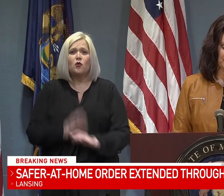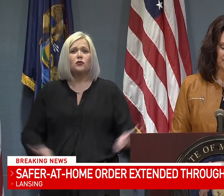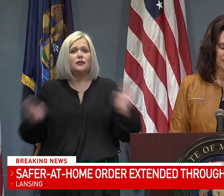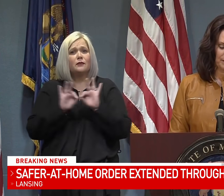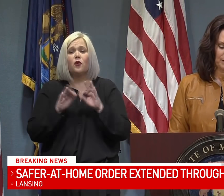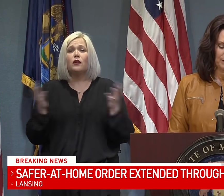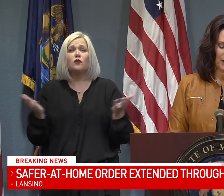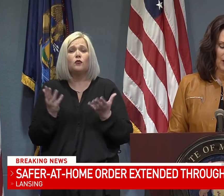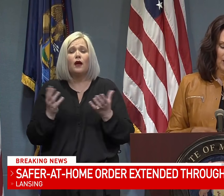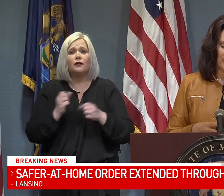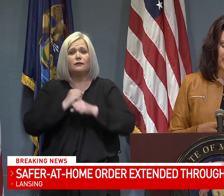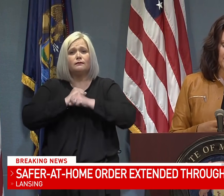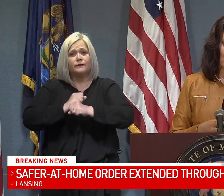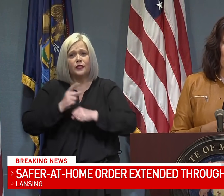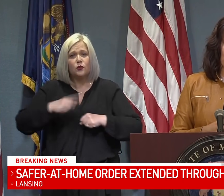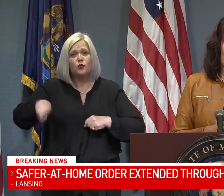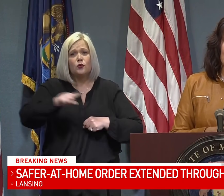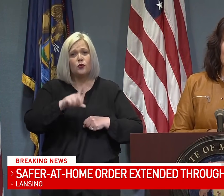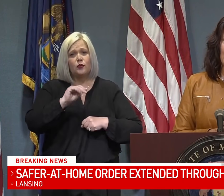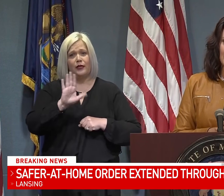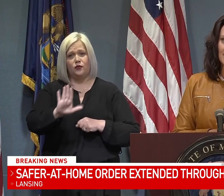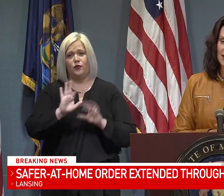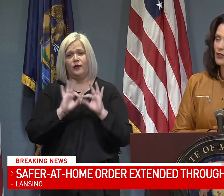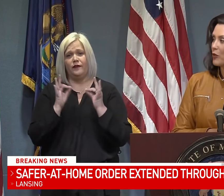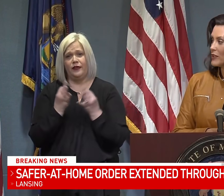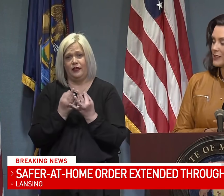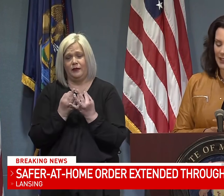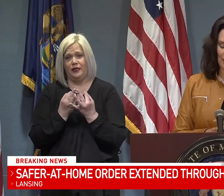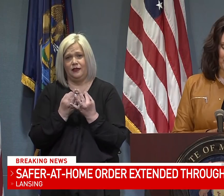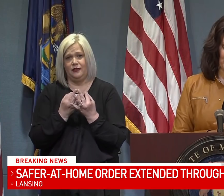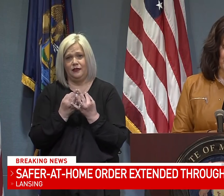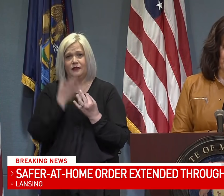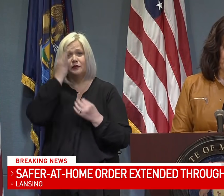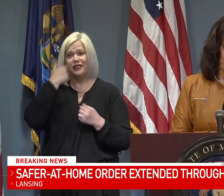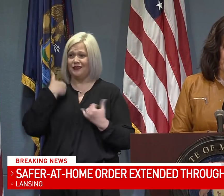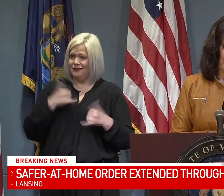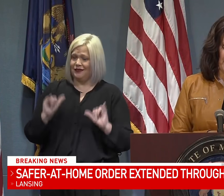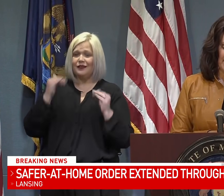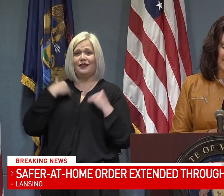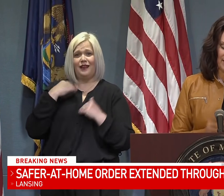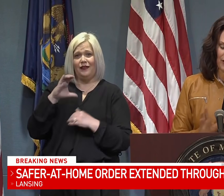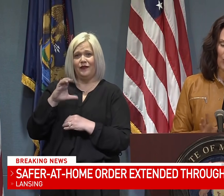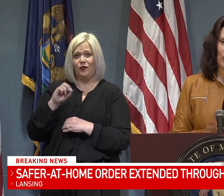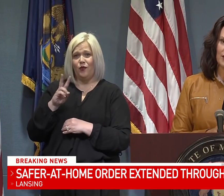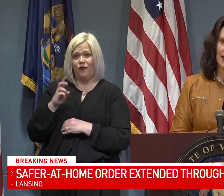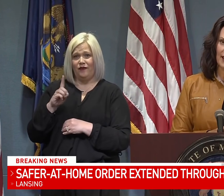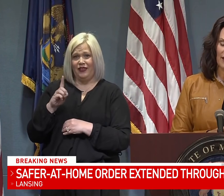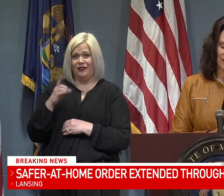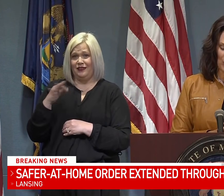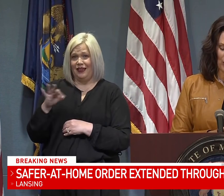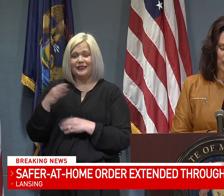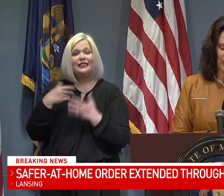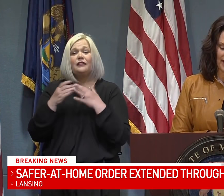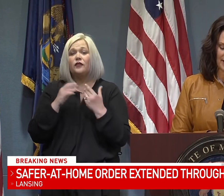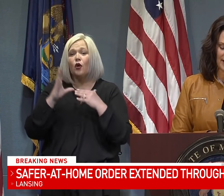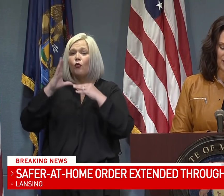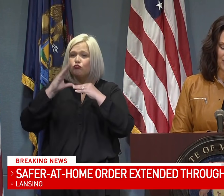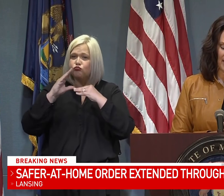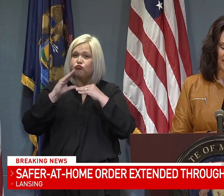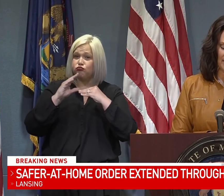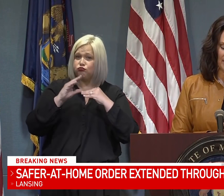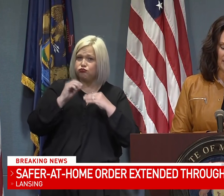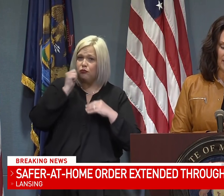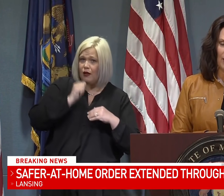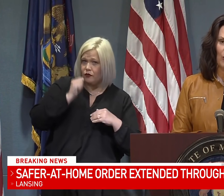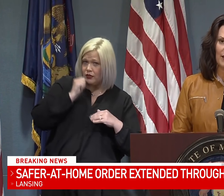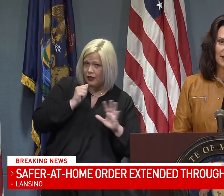families. Because COVID-19 is still present in Michigan, even though we're seeing fewer new cases each